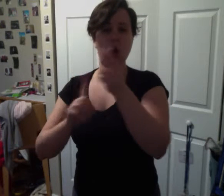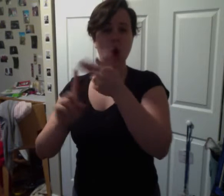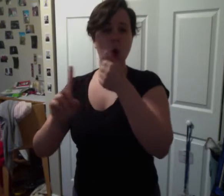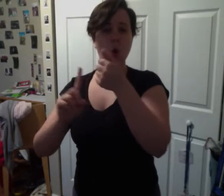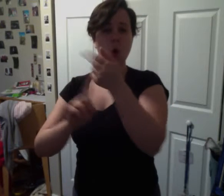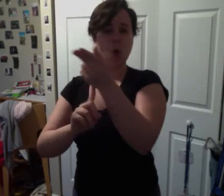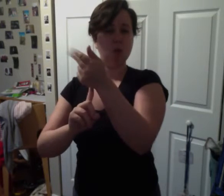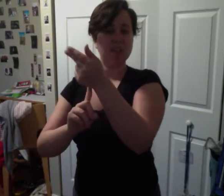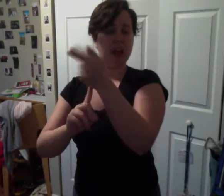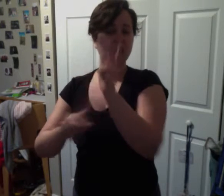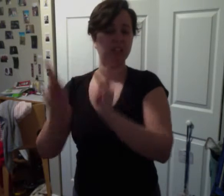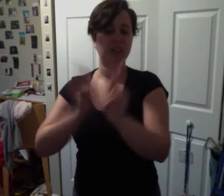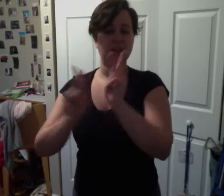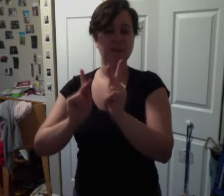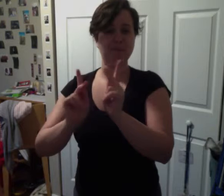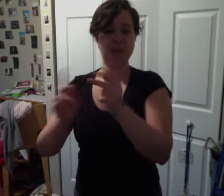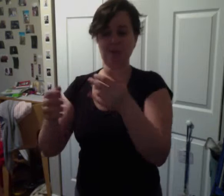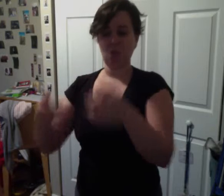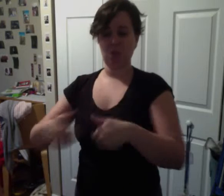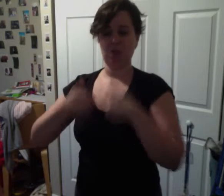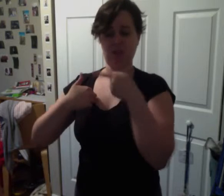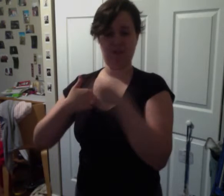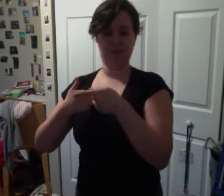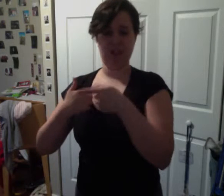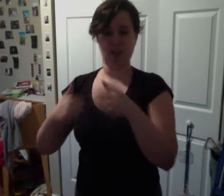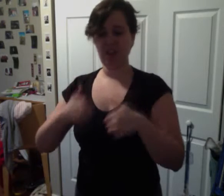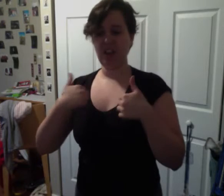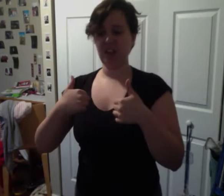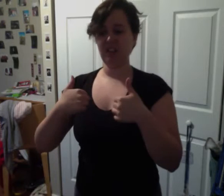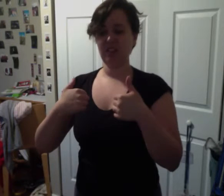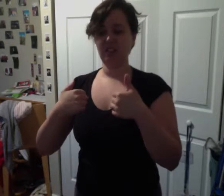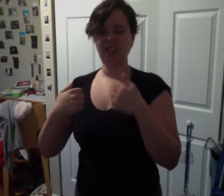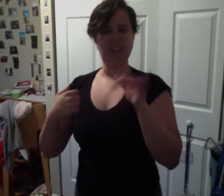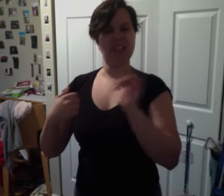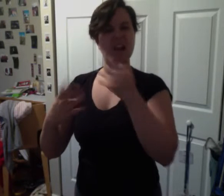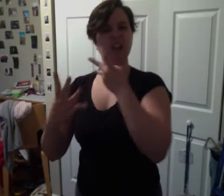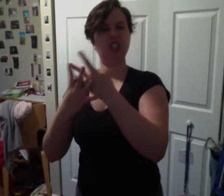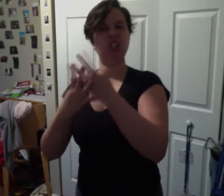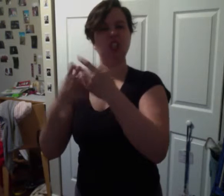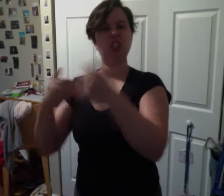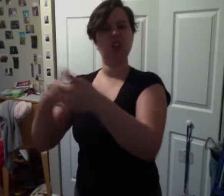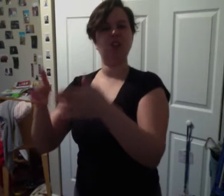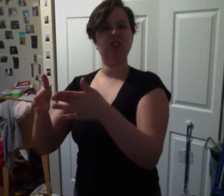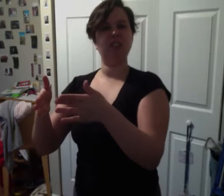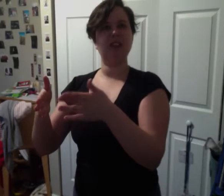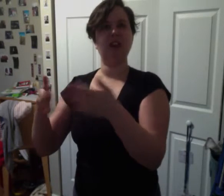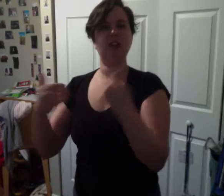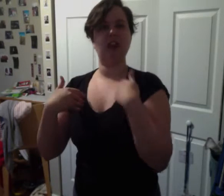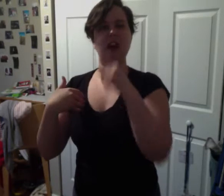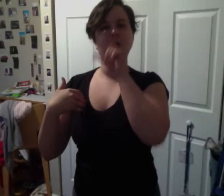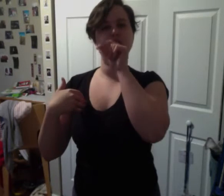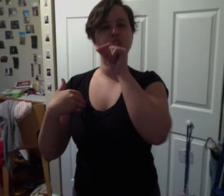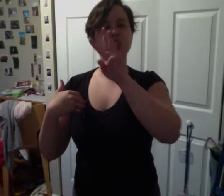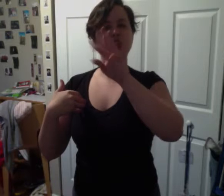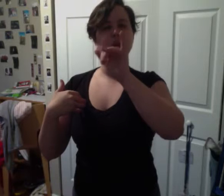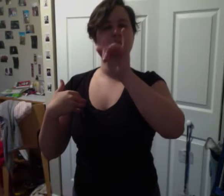the size of prison cells, covered with chicken wire so you couldn't jump from one room into the next. Later, I wrote a book on the men with the